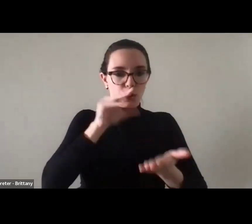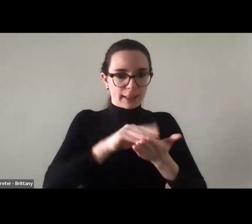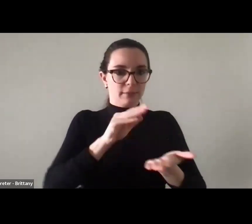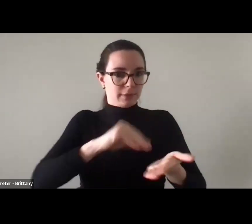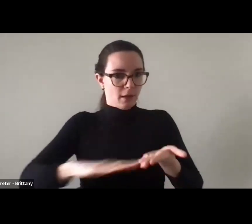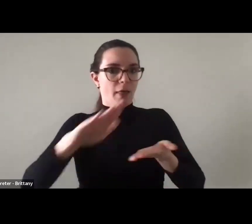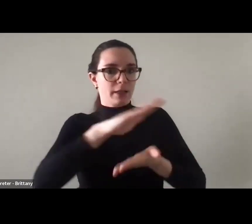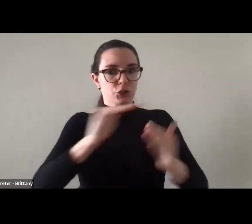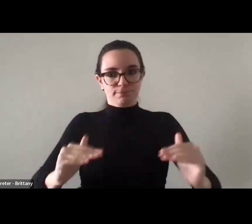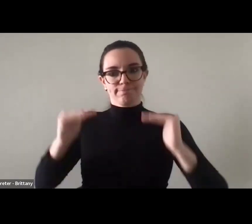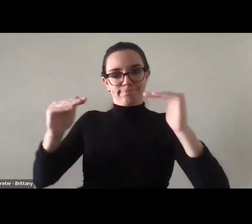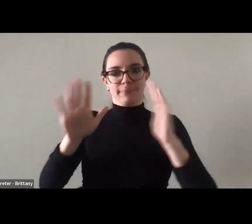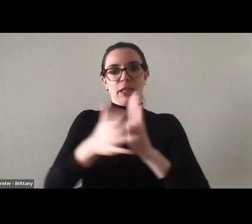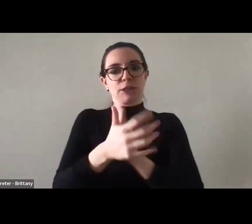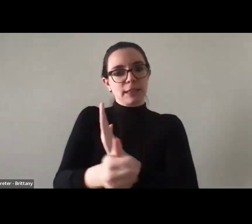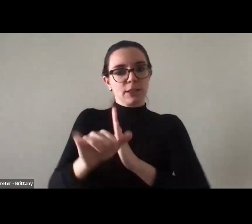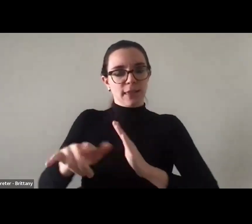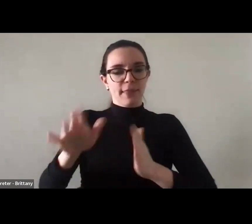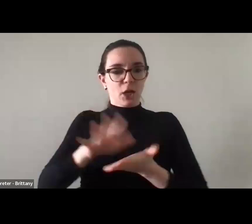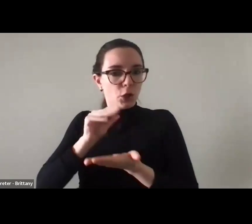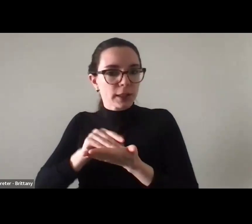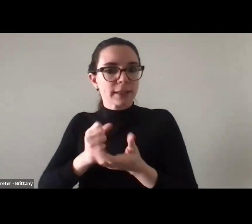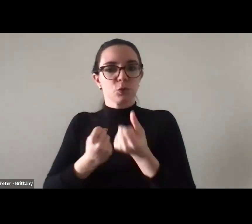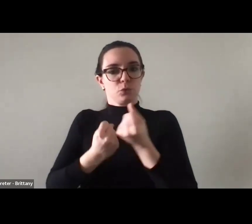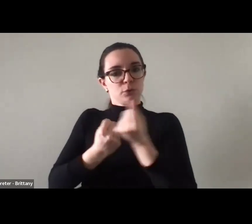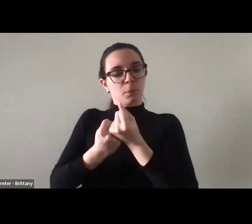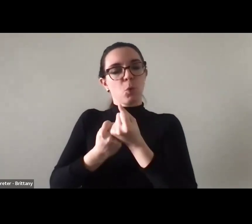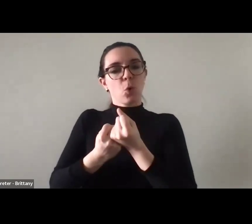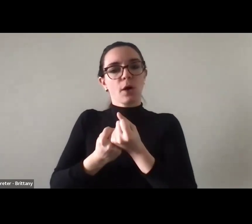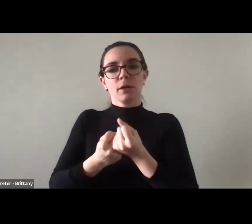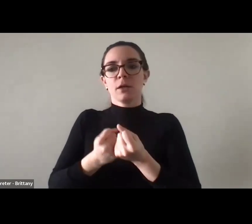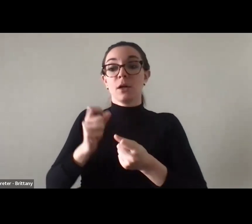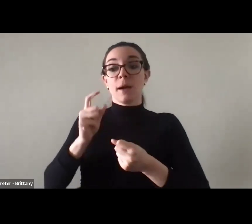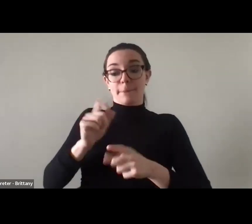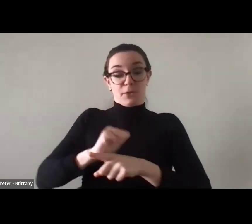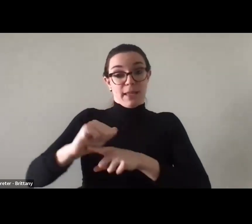the skills that they're learning, to support where the apprenticeship is